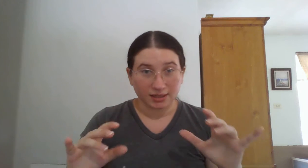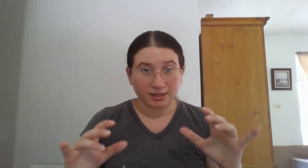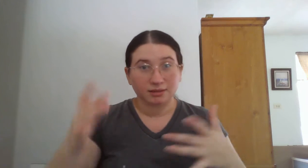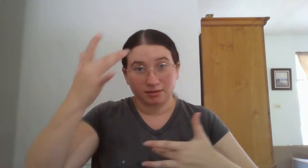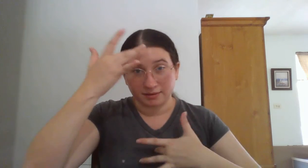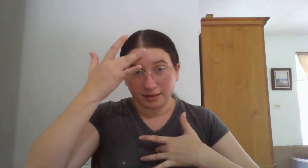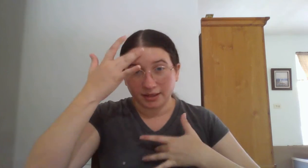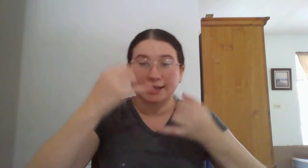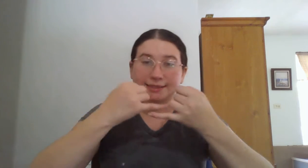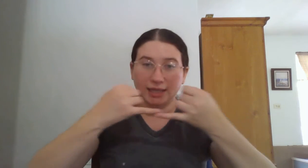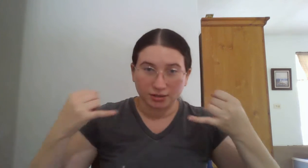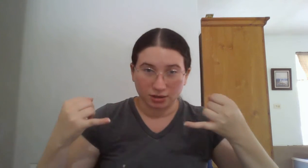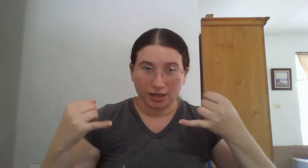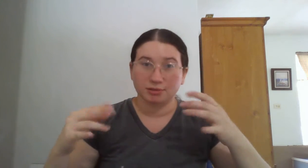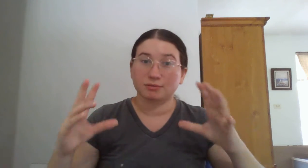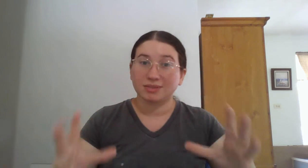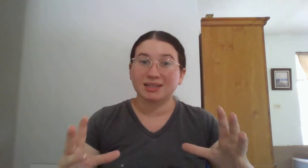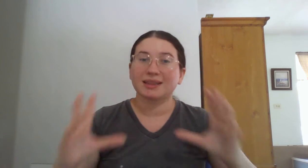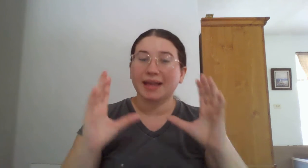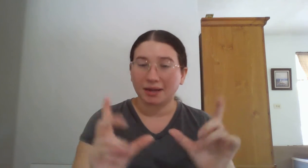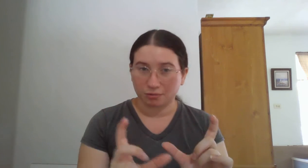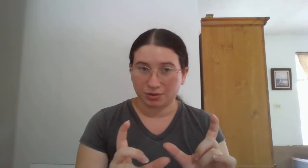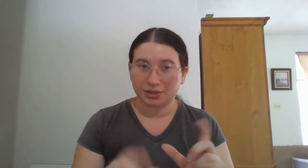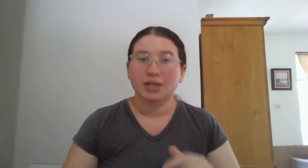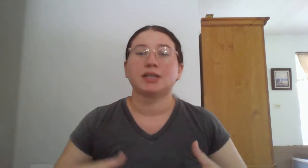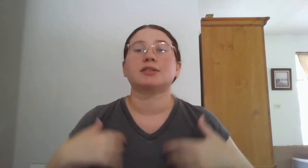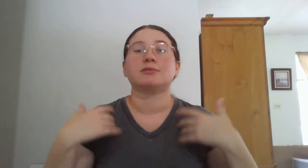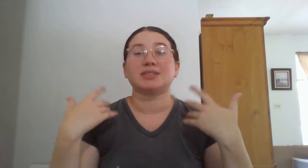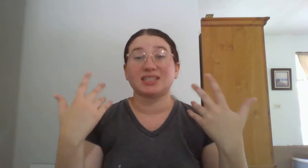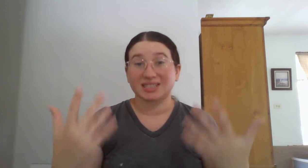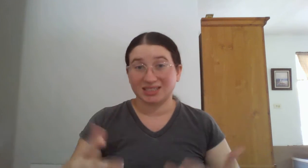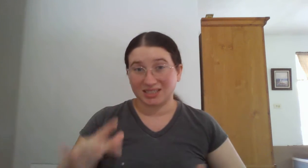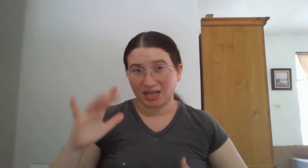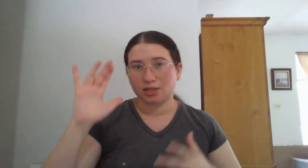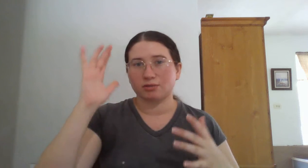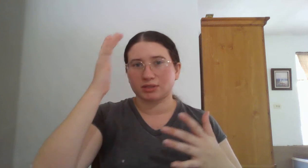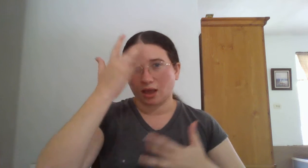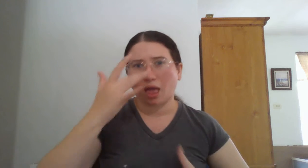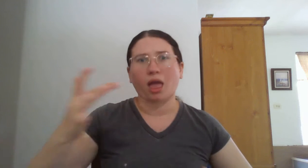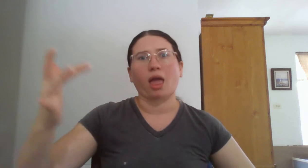sick has the underline, so meaning that word is going to be done continuously.